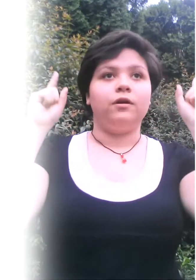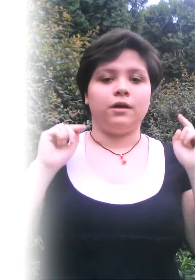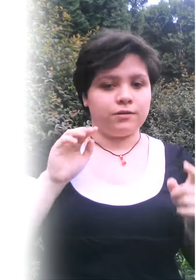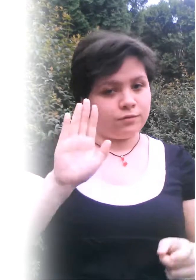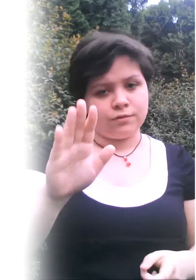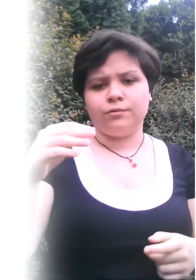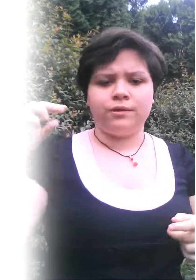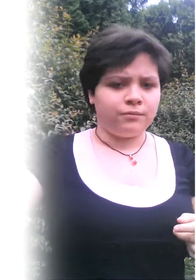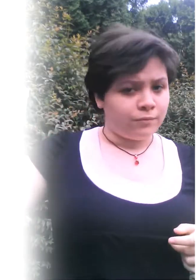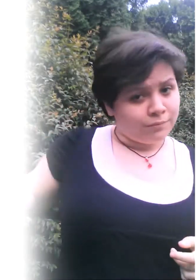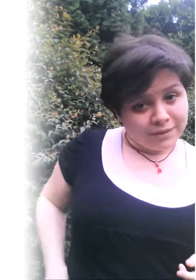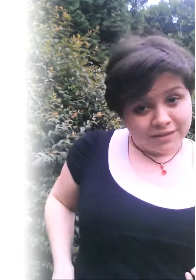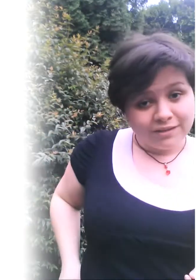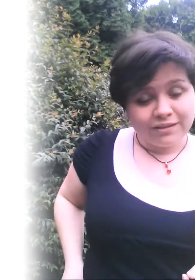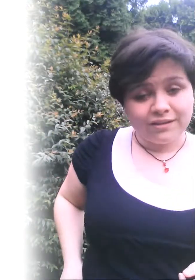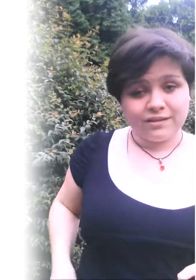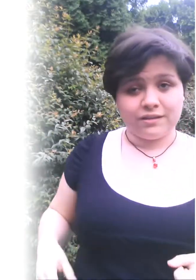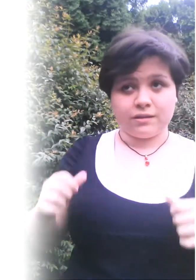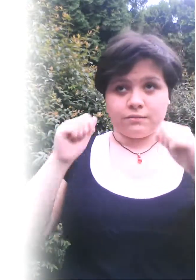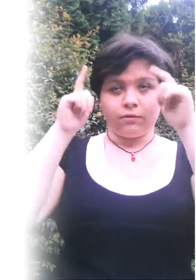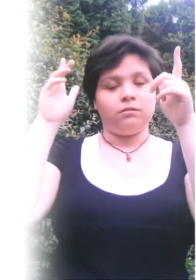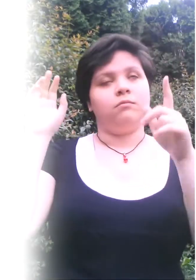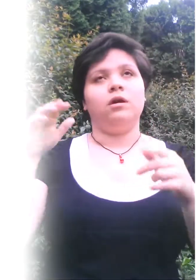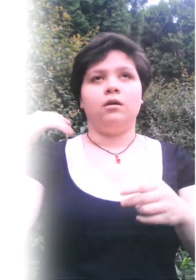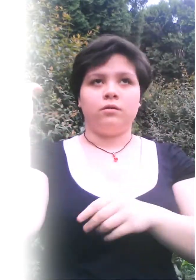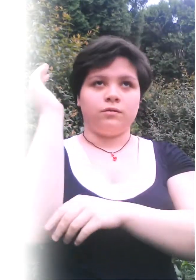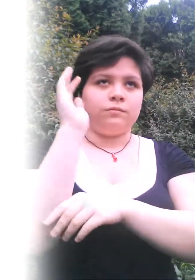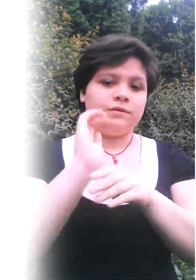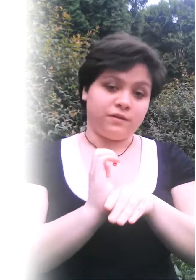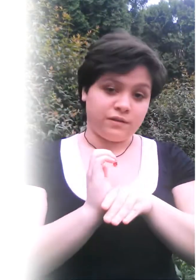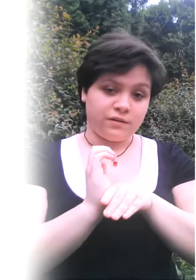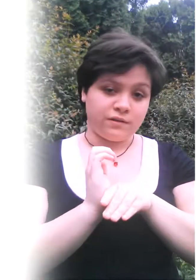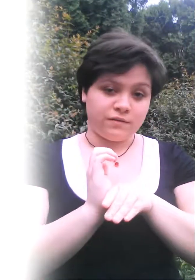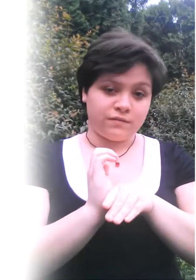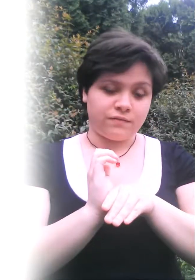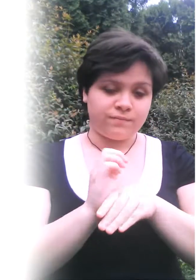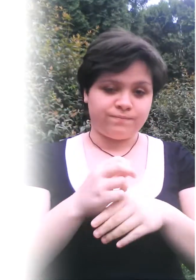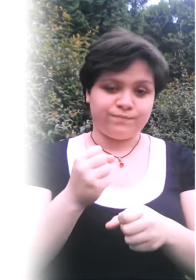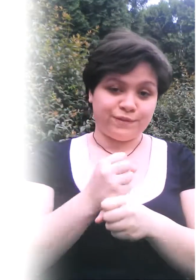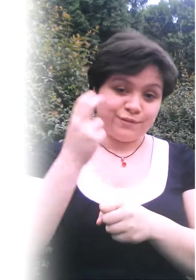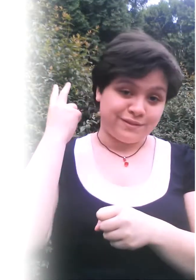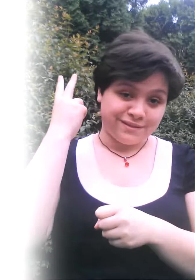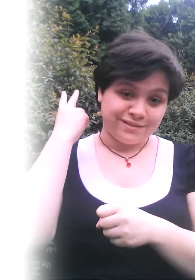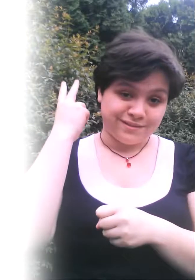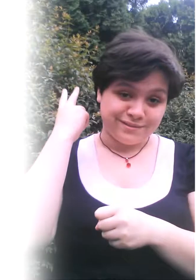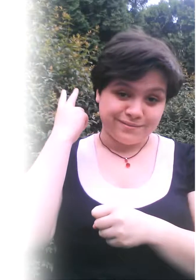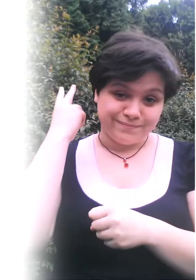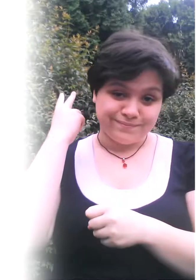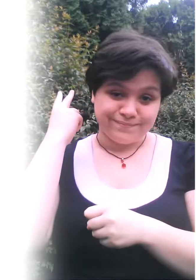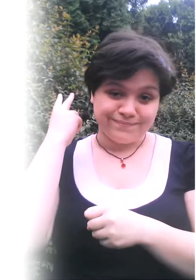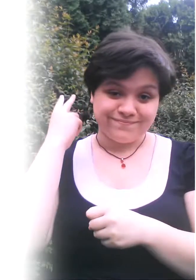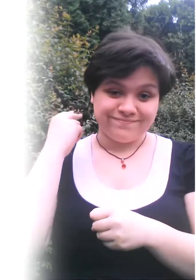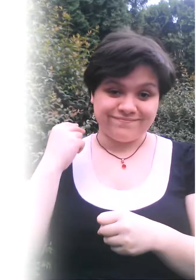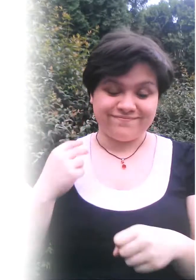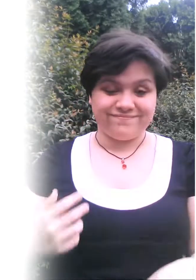And I surprised her with a puppy, kept me up all Christmas Eve, 2 years